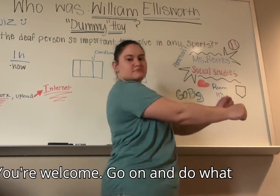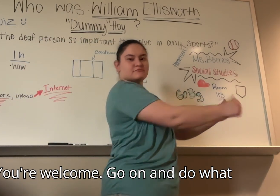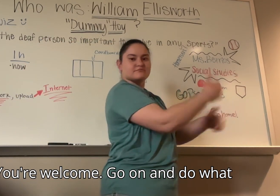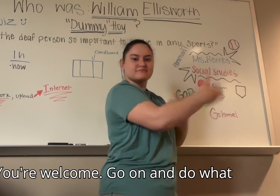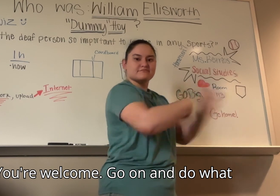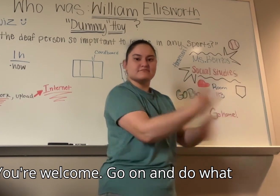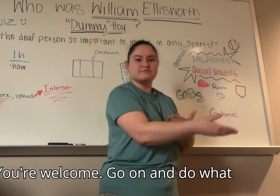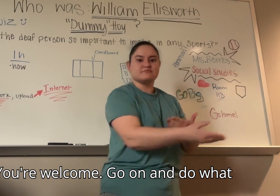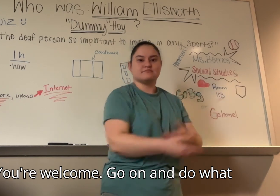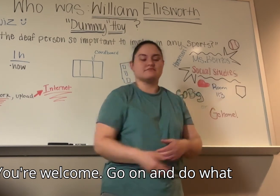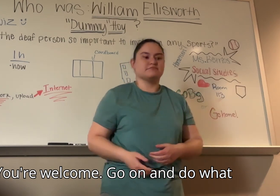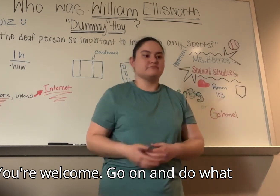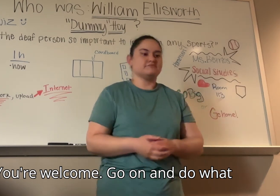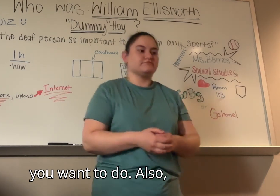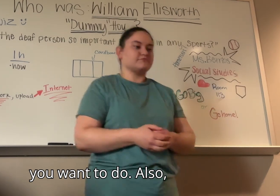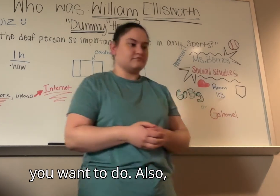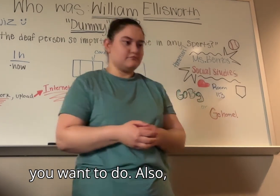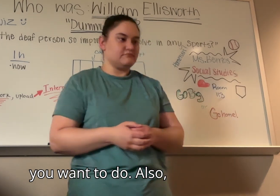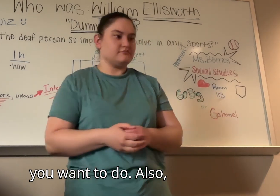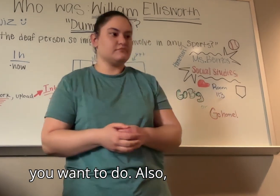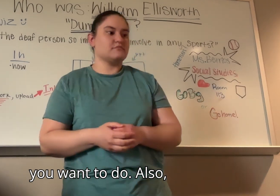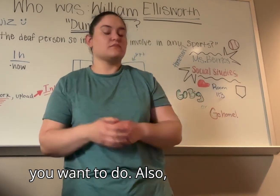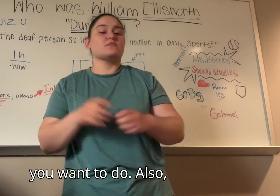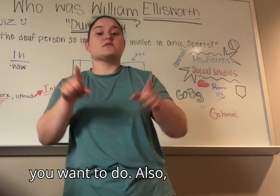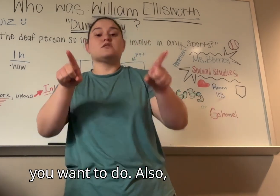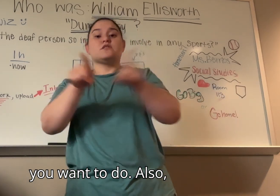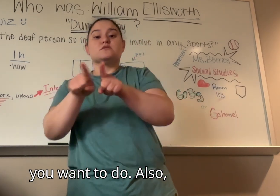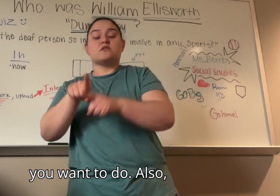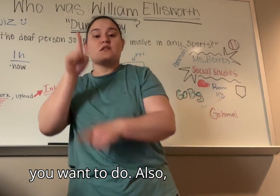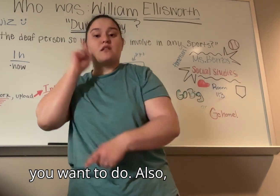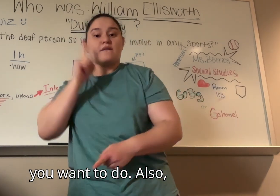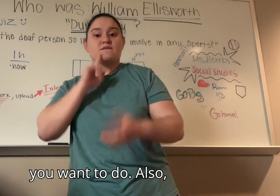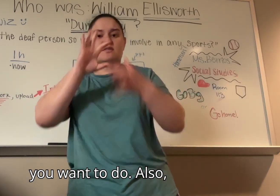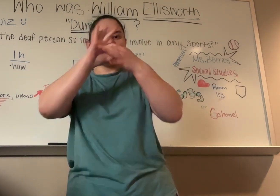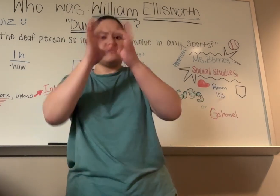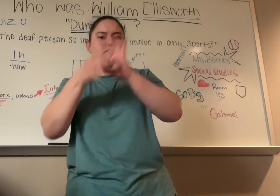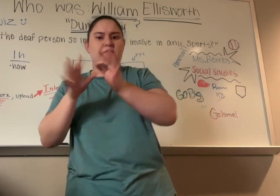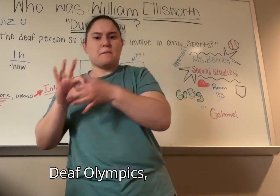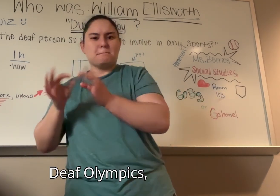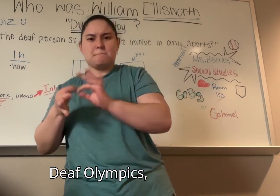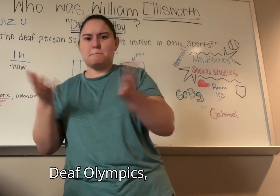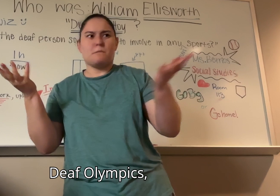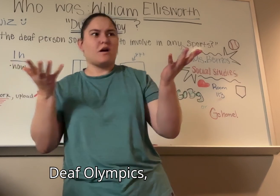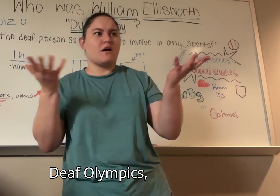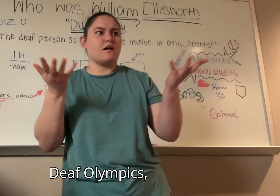like, you're welcome. Go on and do what you want to do. Also, Deaf Olympics,